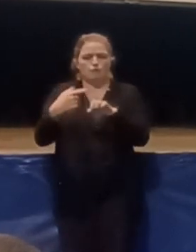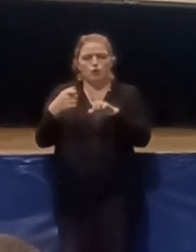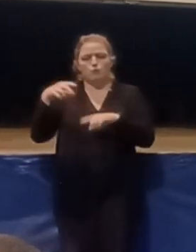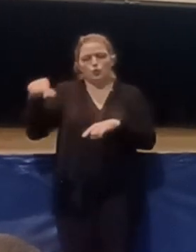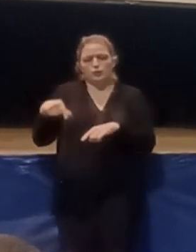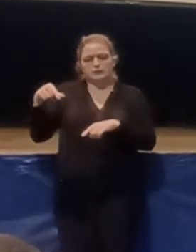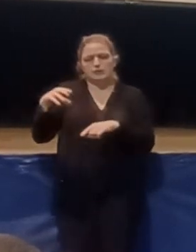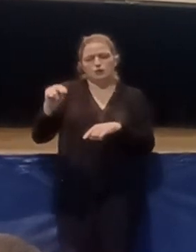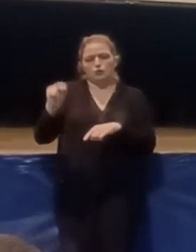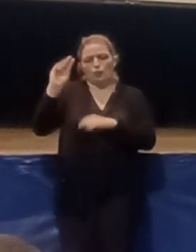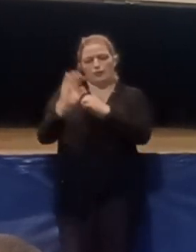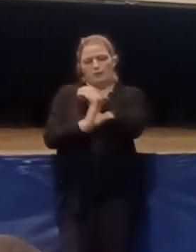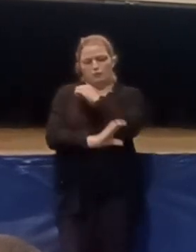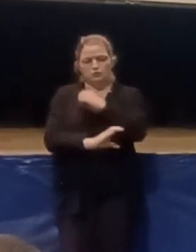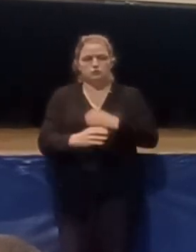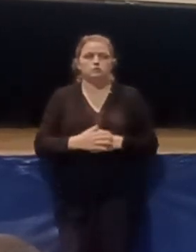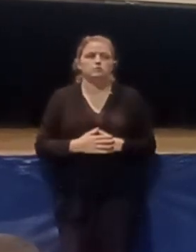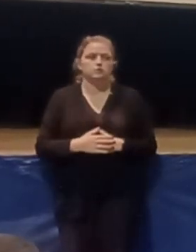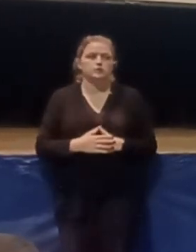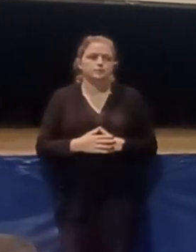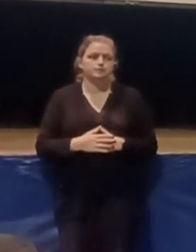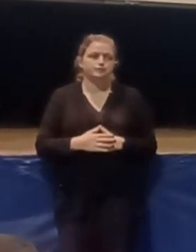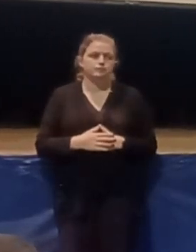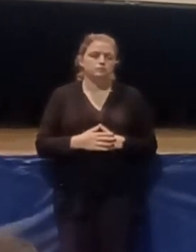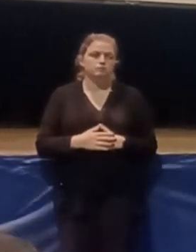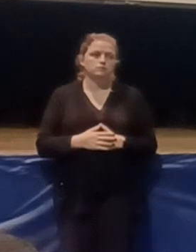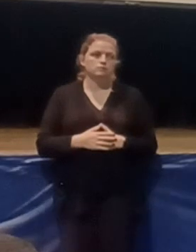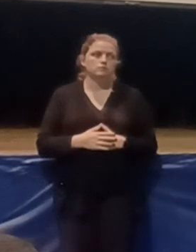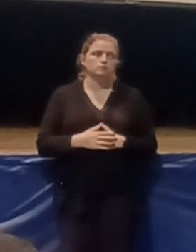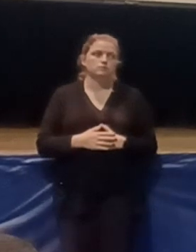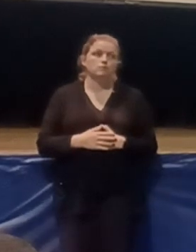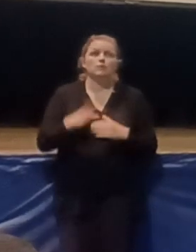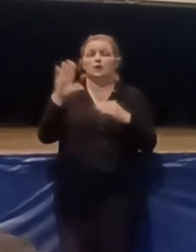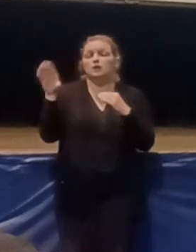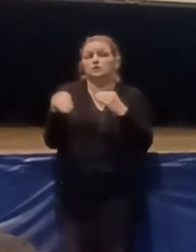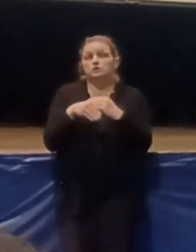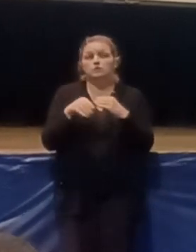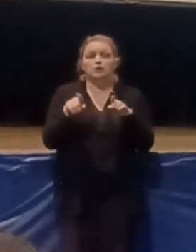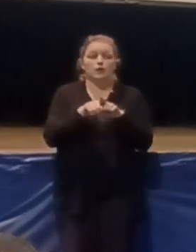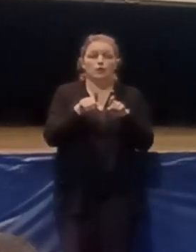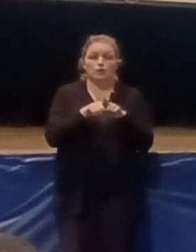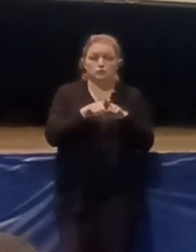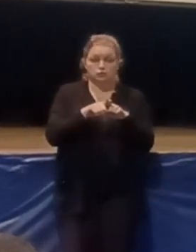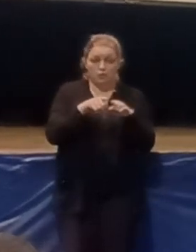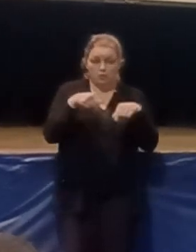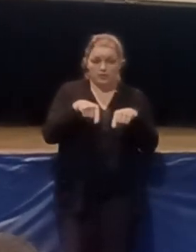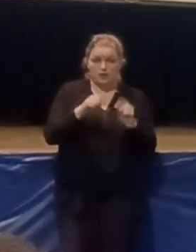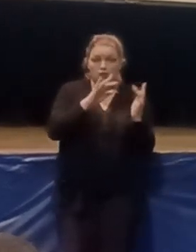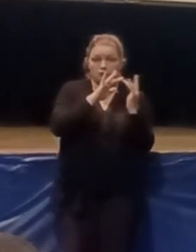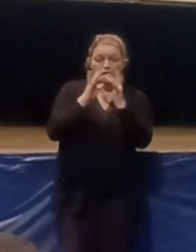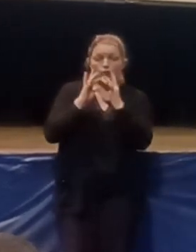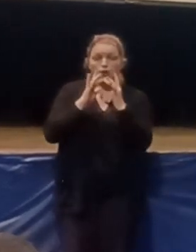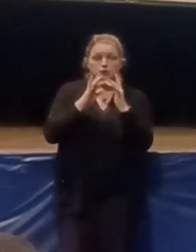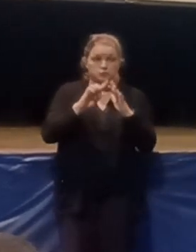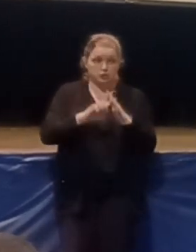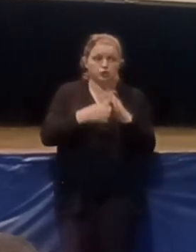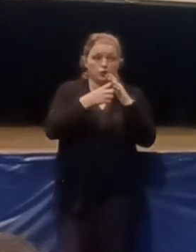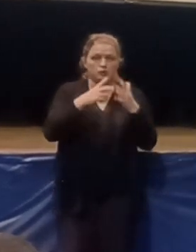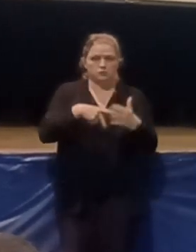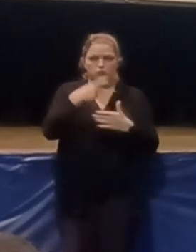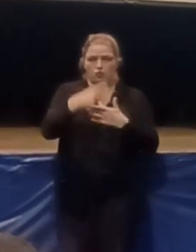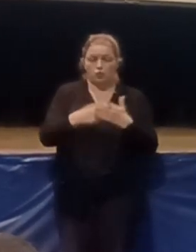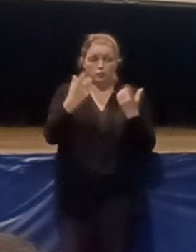and North Cambridge. And in addition, we can also do other things in our network as we get rolling with this